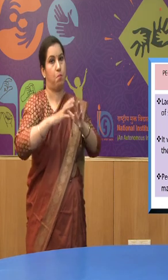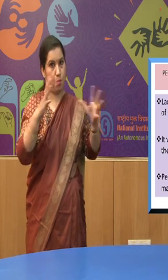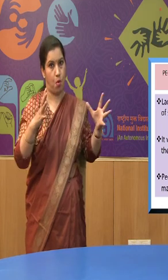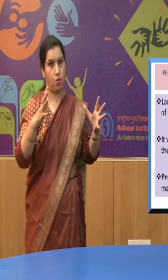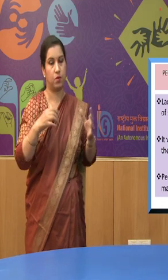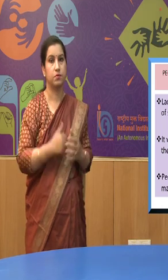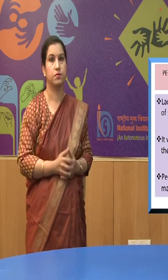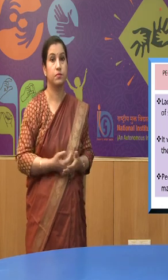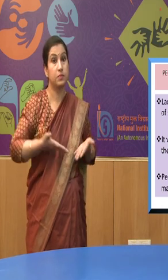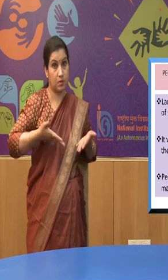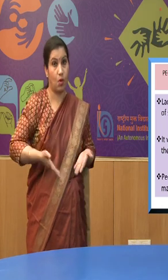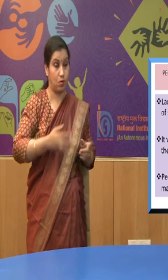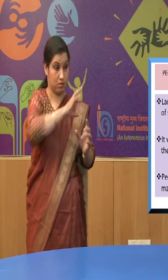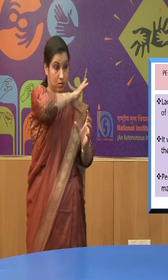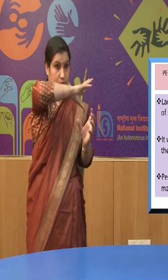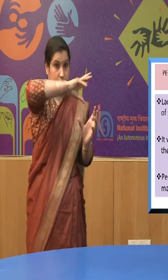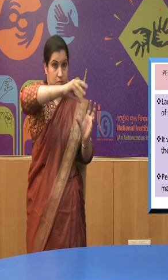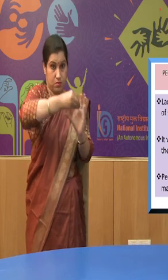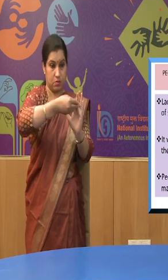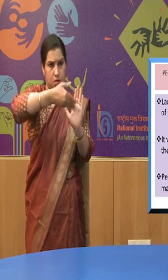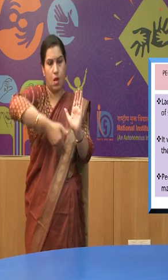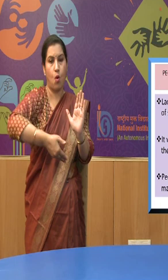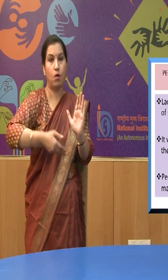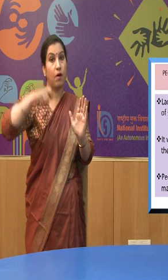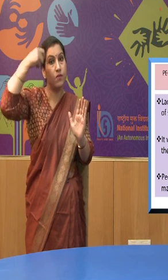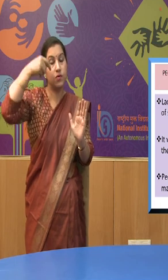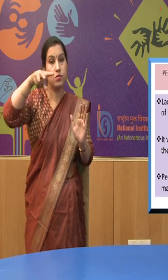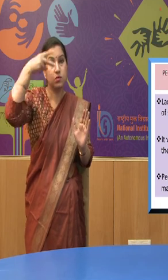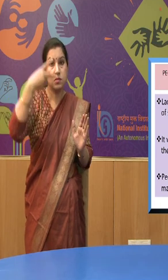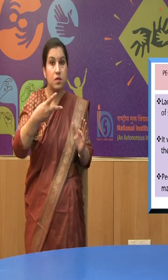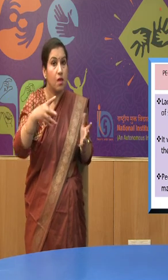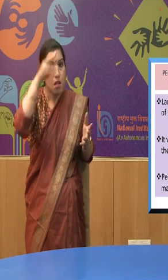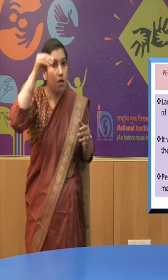Let us now summarize what we have learned in this chapter so far.